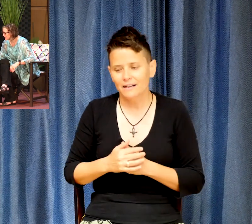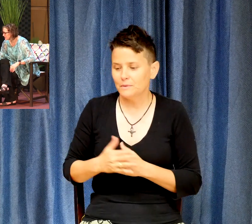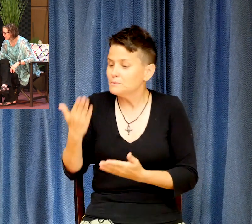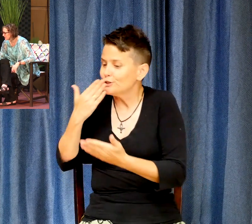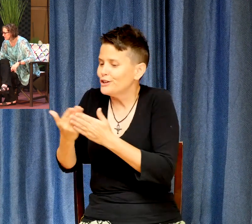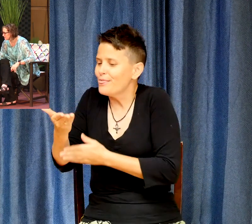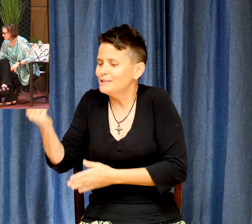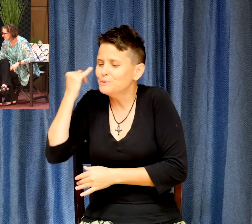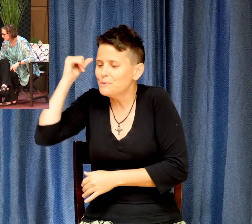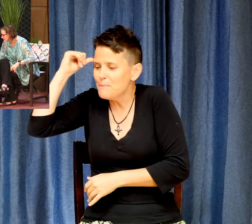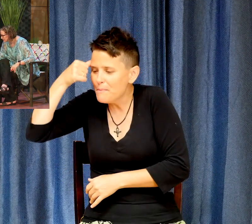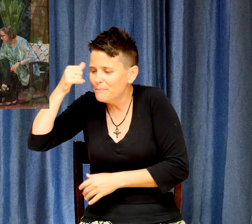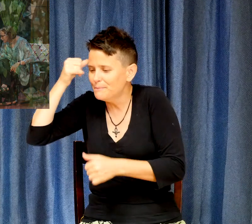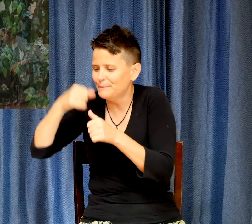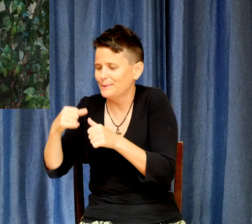question here.